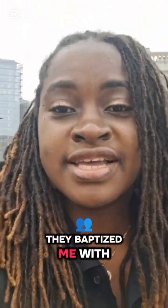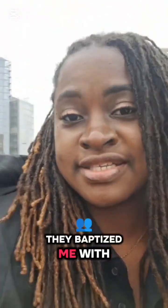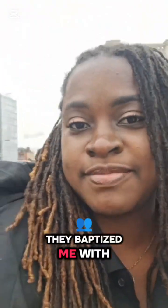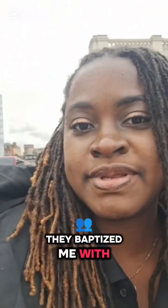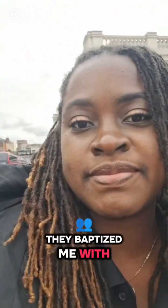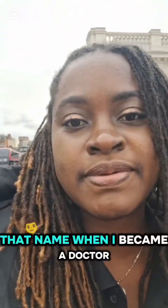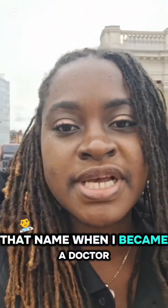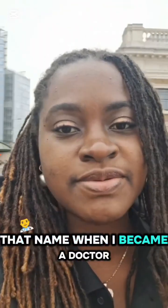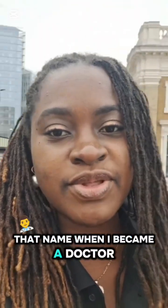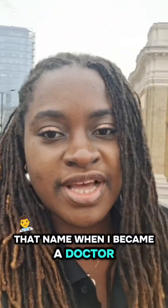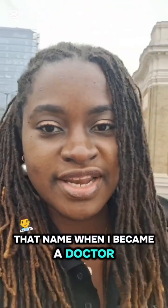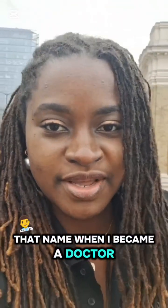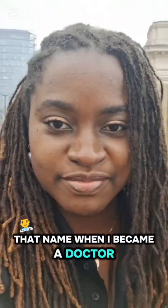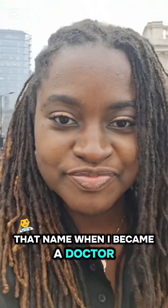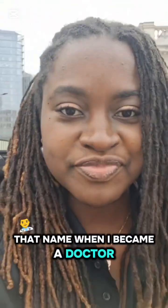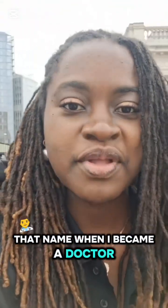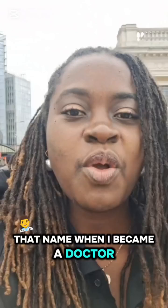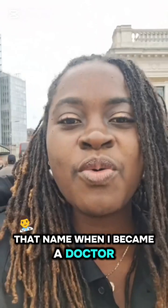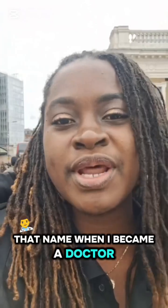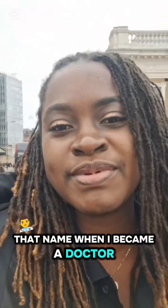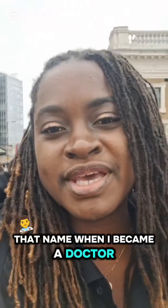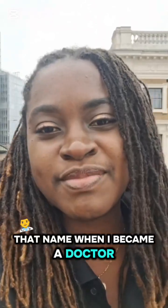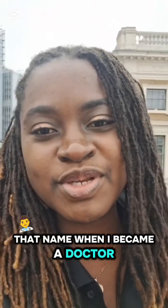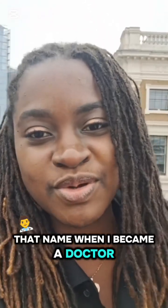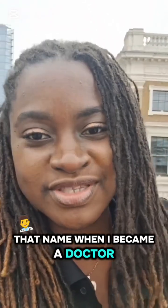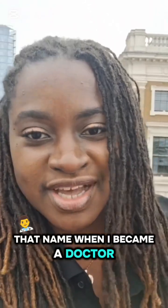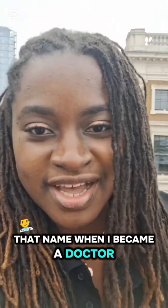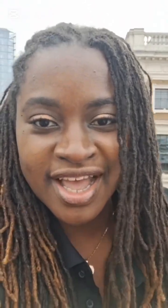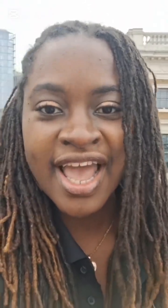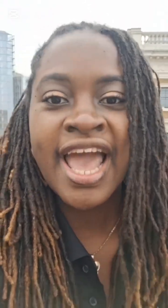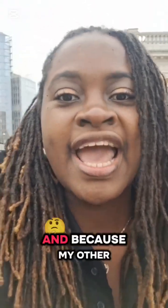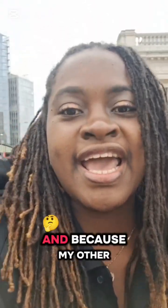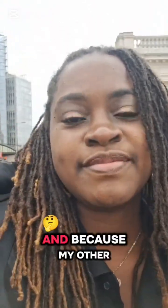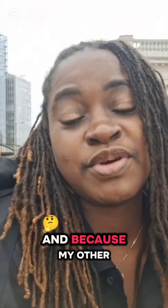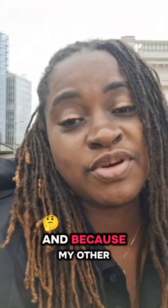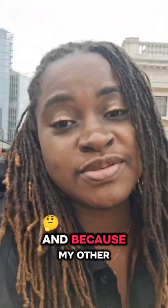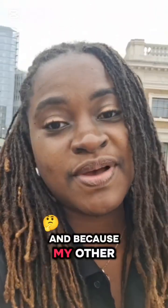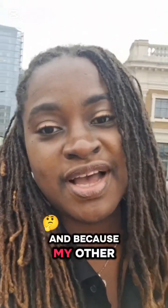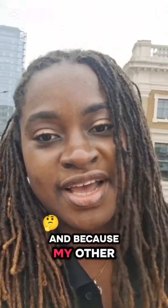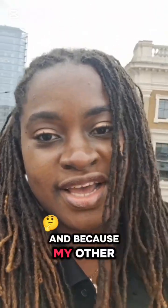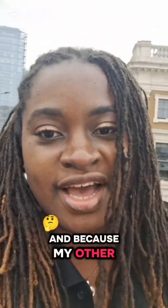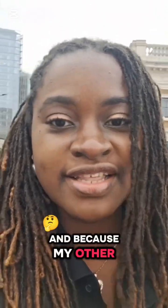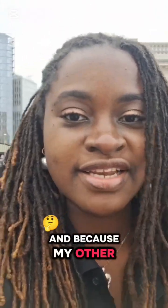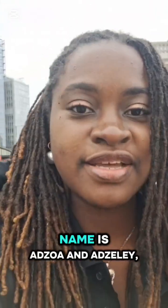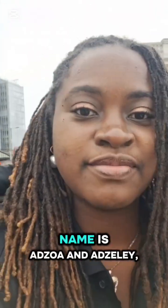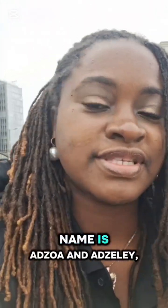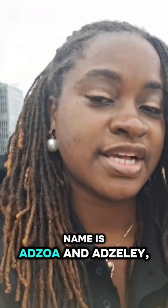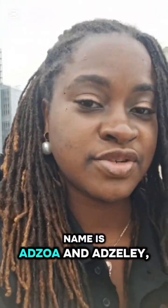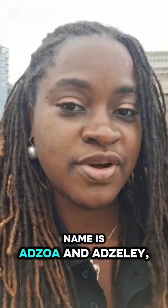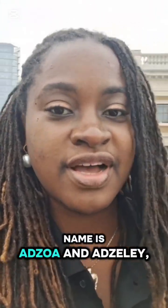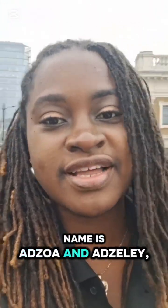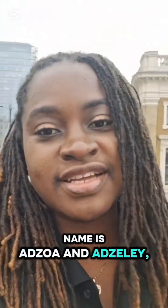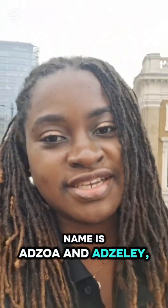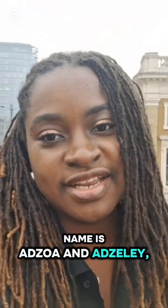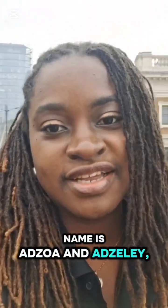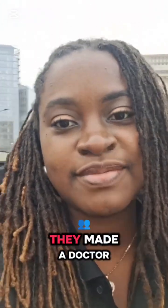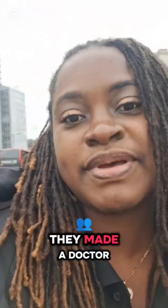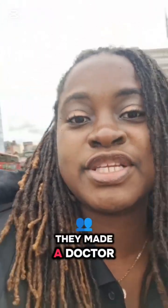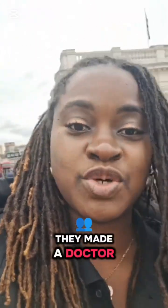they baptized me with that name when I became a doctor. And because my other name is Adzeley and Adzeley, they made a Dr.